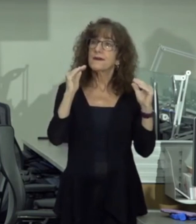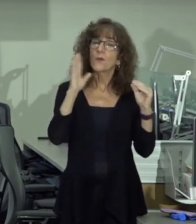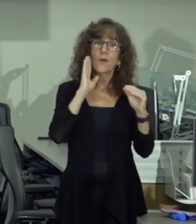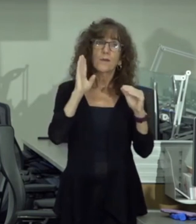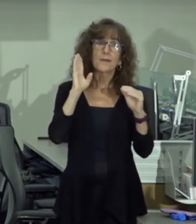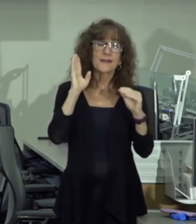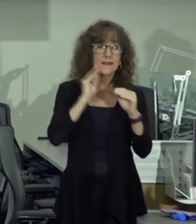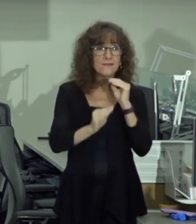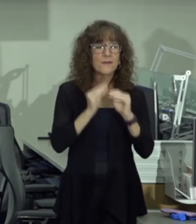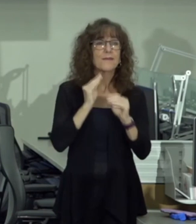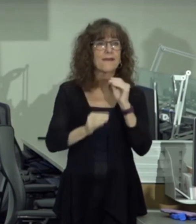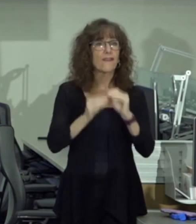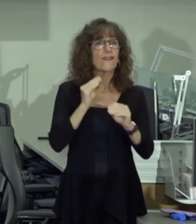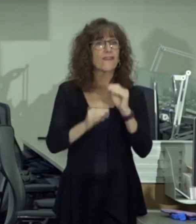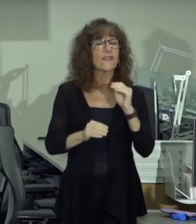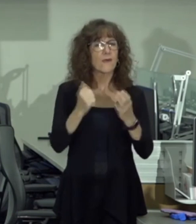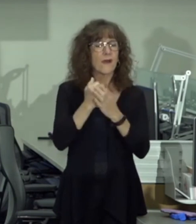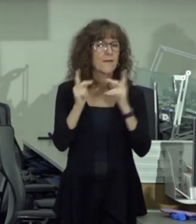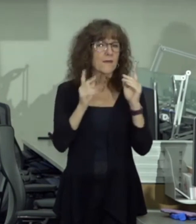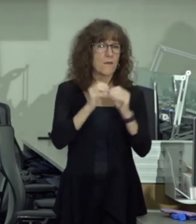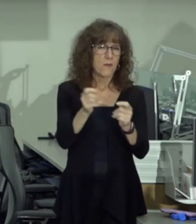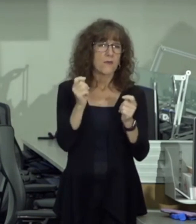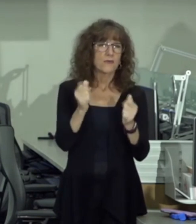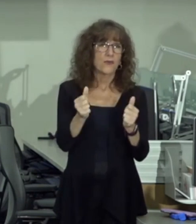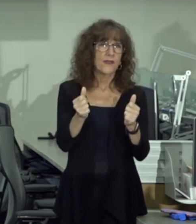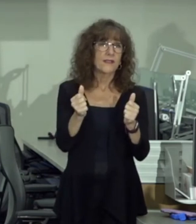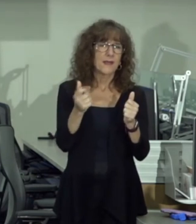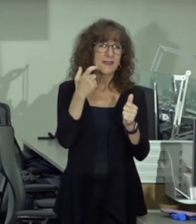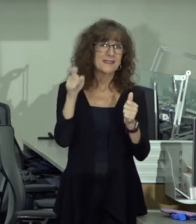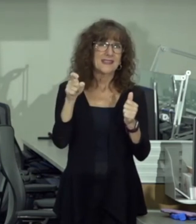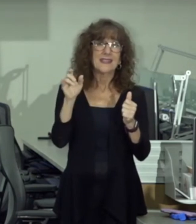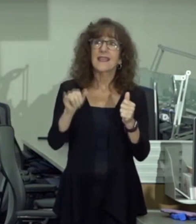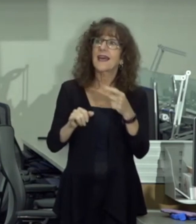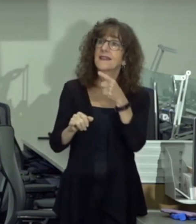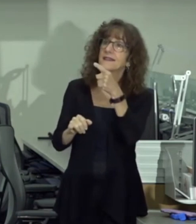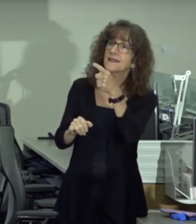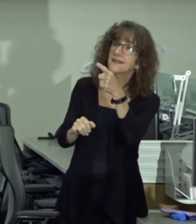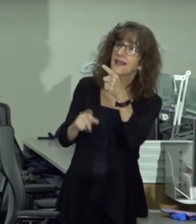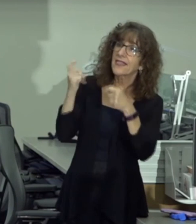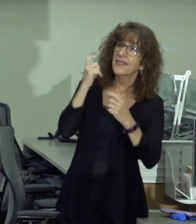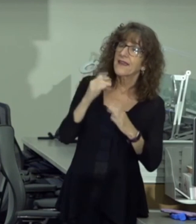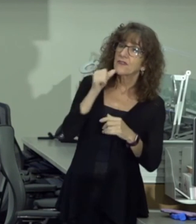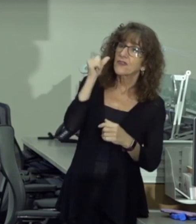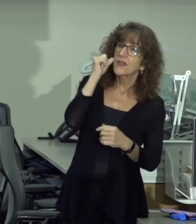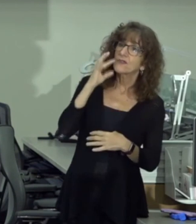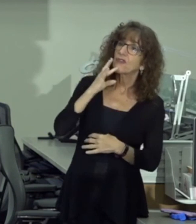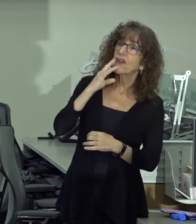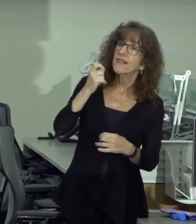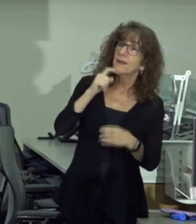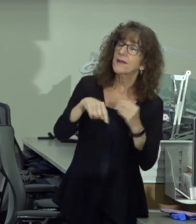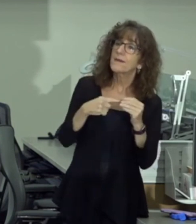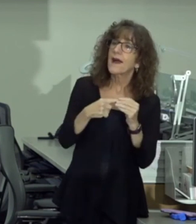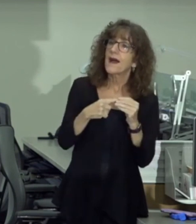repaired and can help people more quickly because they need it. County Executive, the governor yesterday was talking a little bit